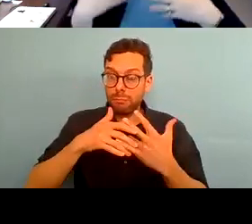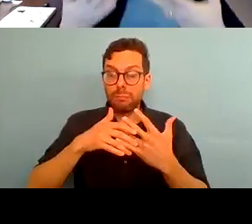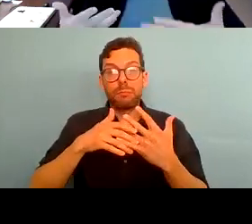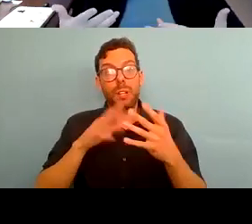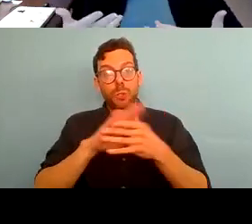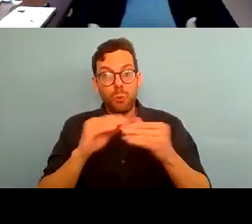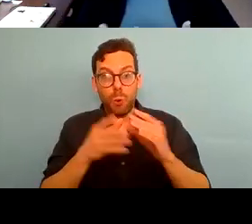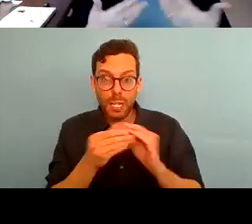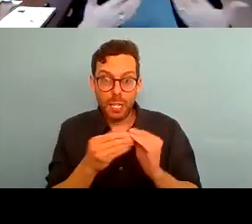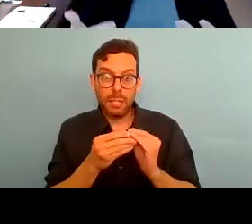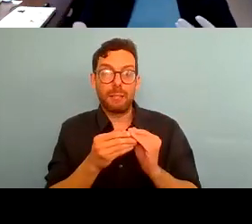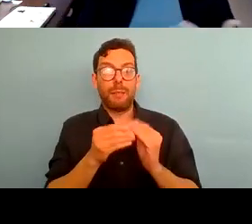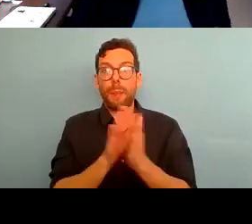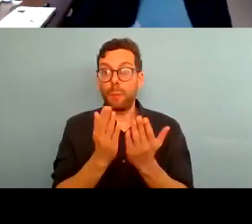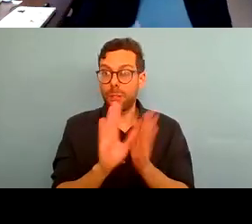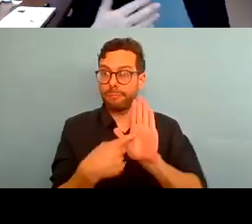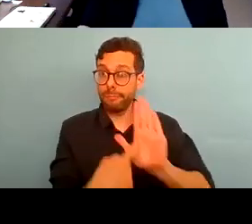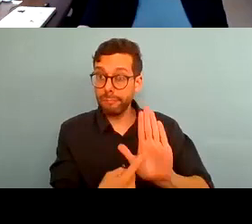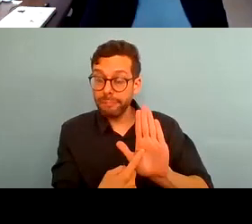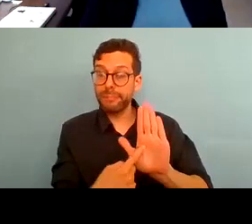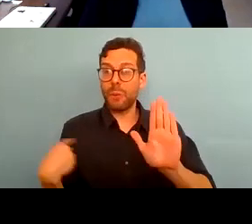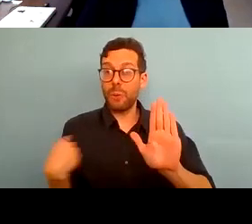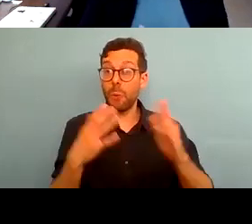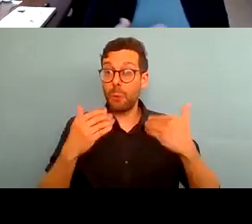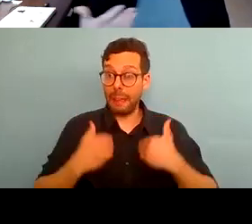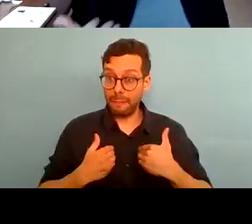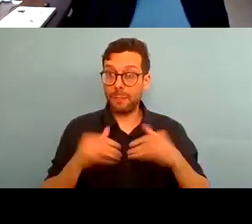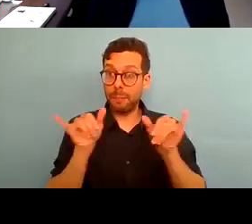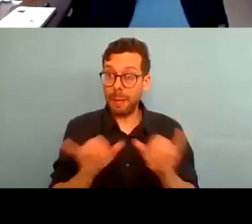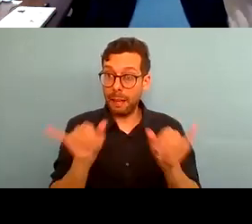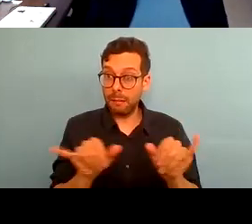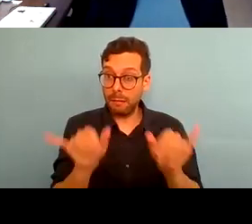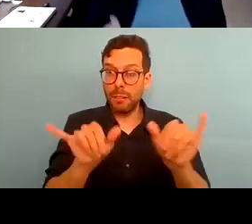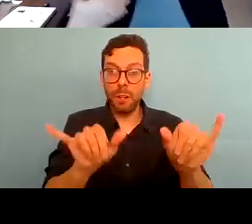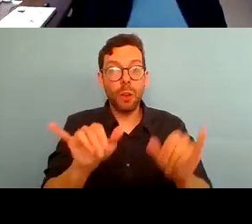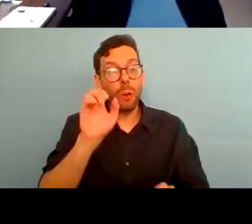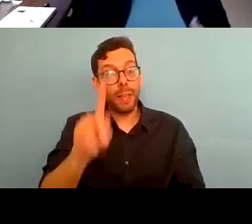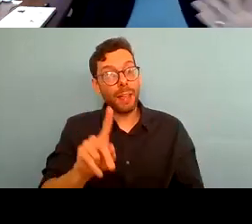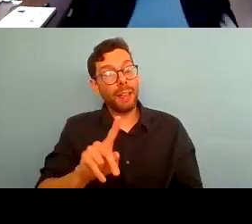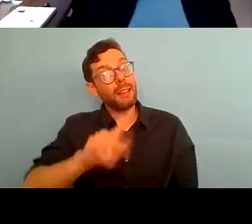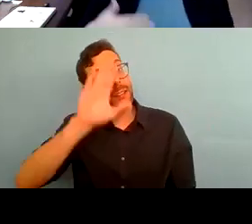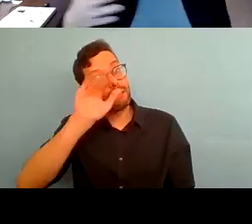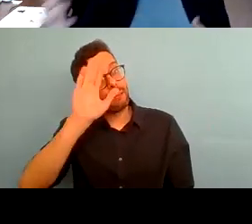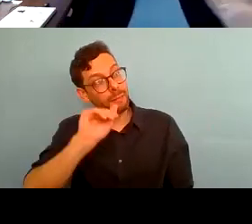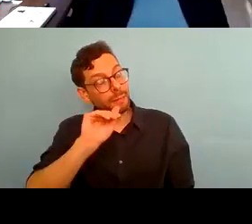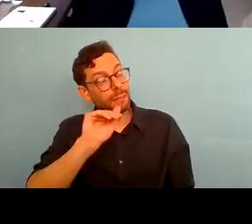got a rhythm to this. All right, here we go. Here we go. We're going to, good night, TV, good night, iPad, night, this, night, that.